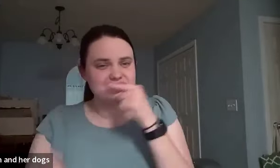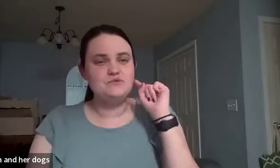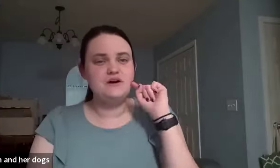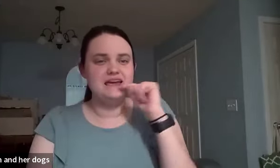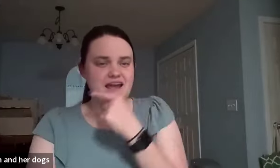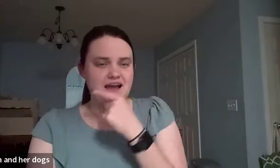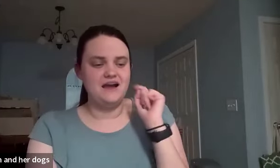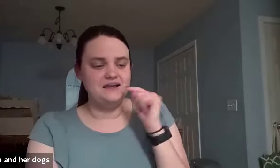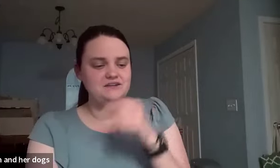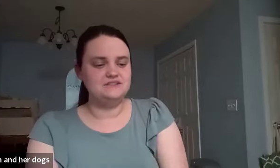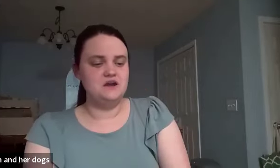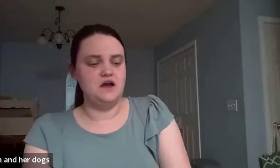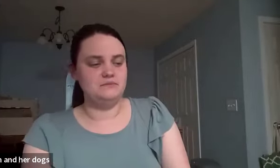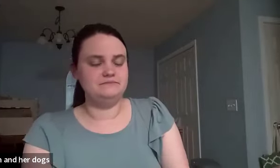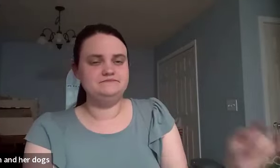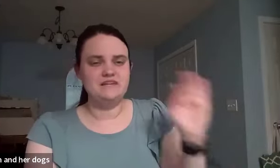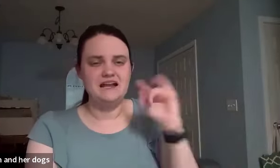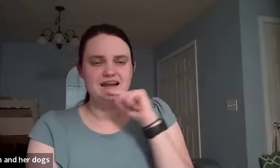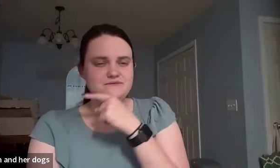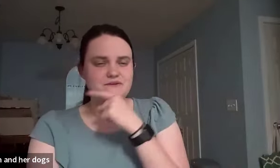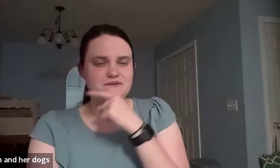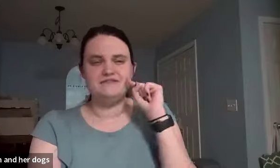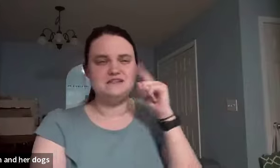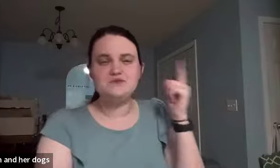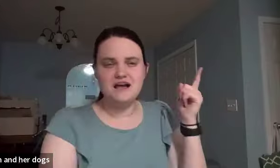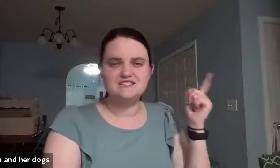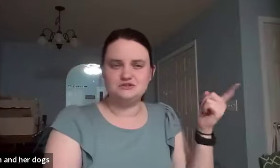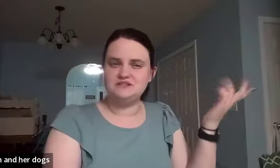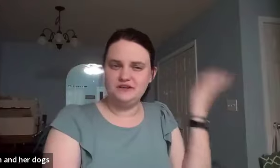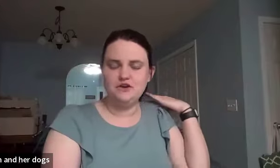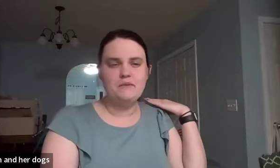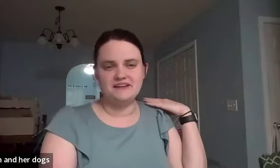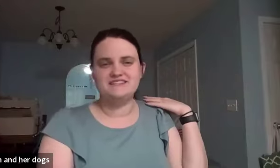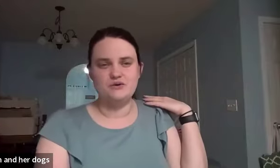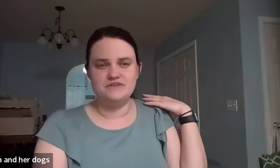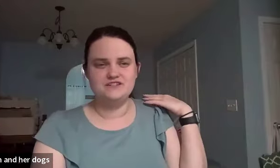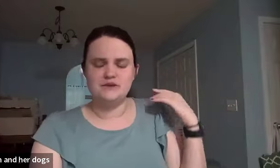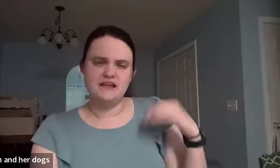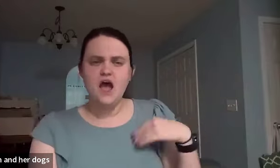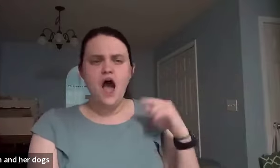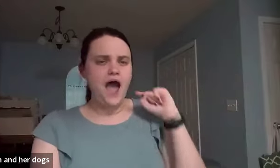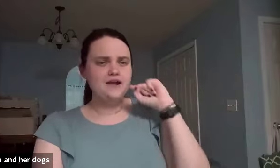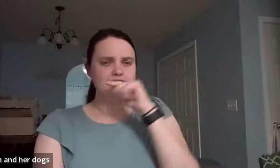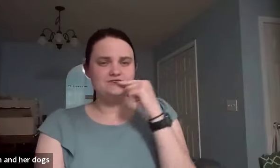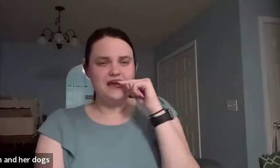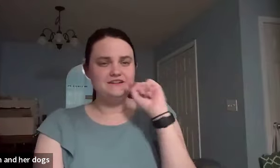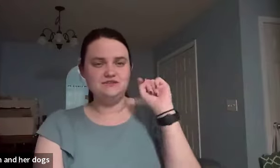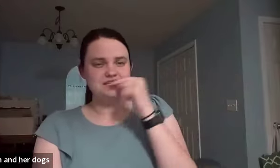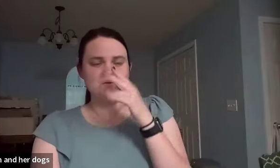this one, I used to, and it's funny, some classes, if you go back and see the old videos, I'll be like, I do this one,